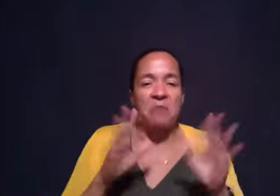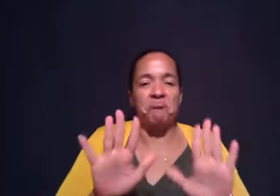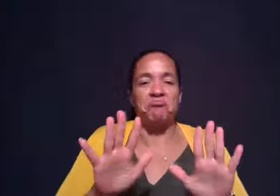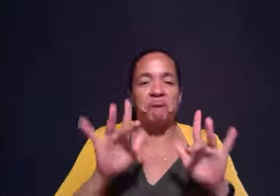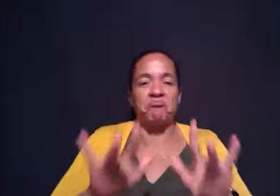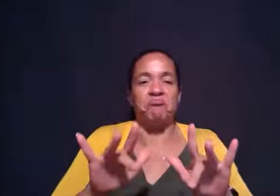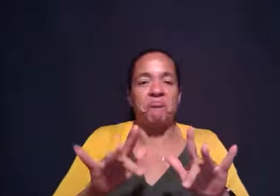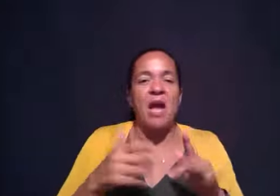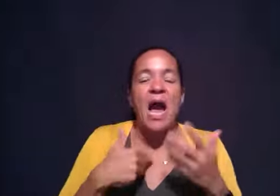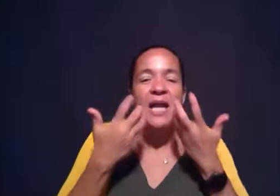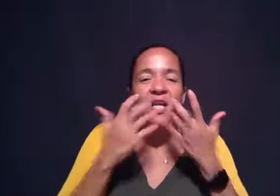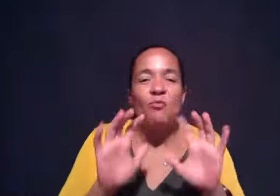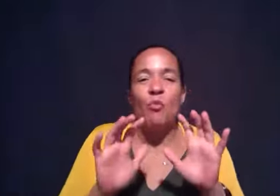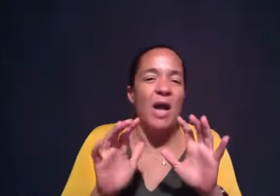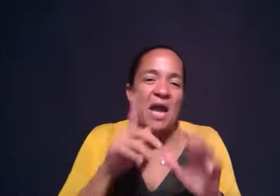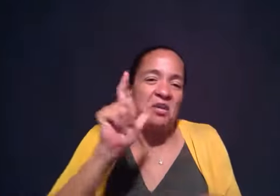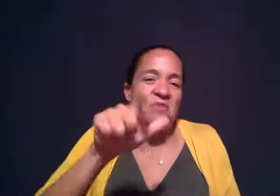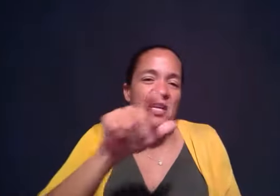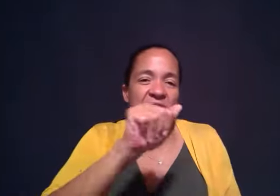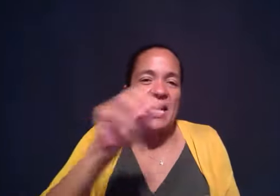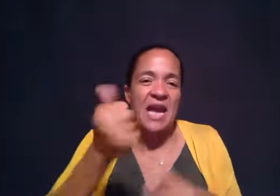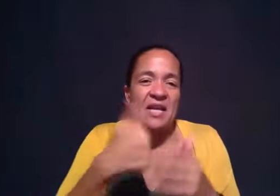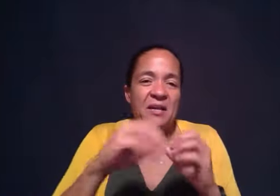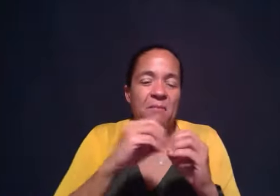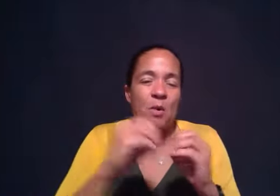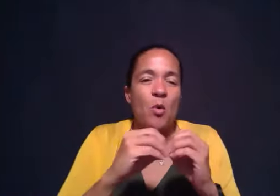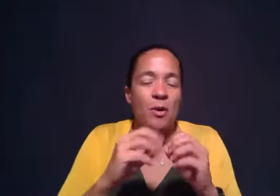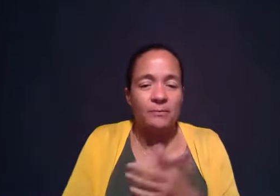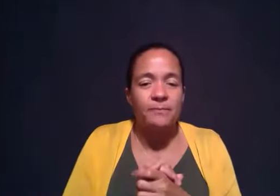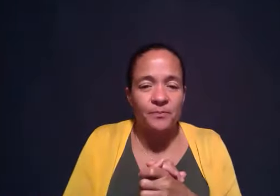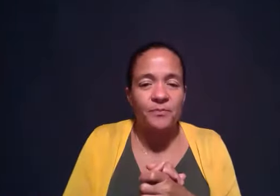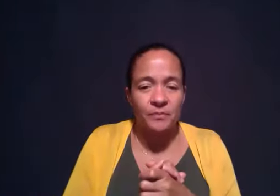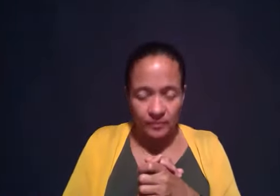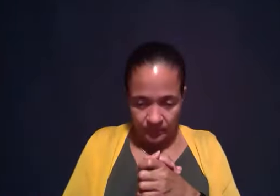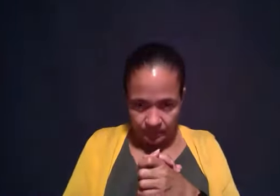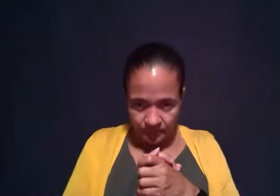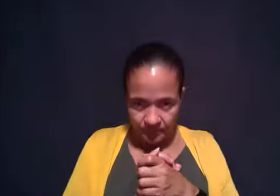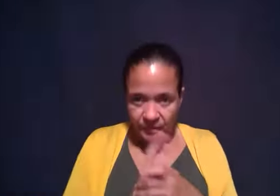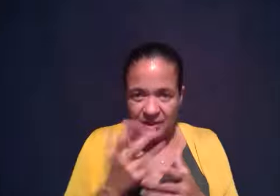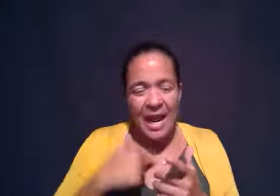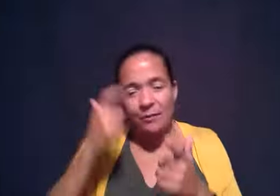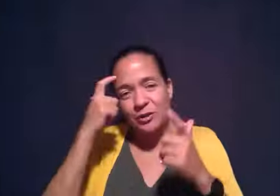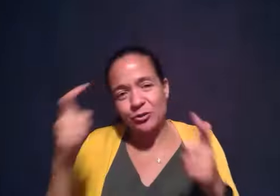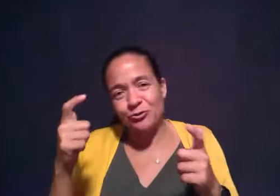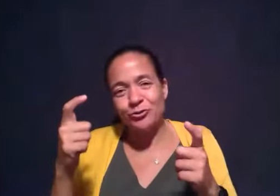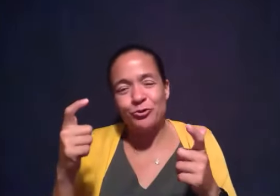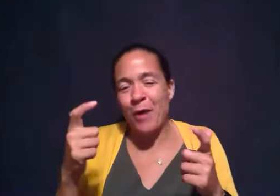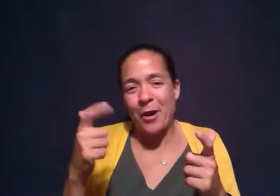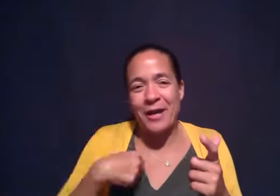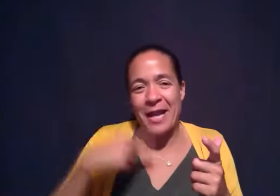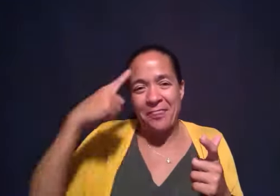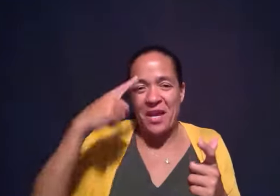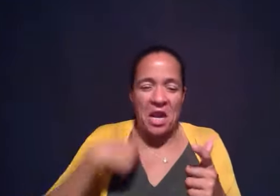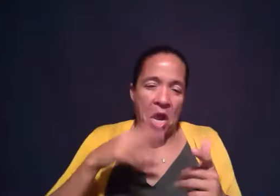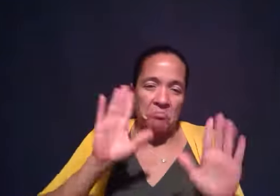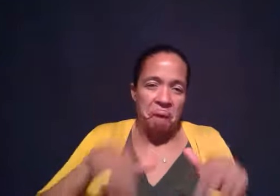arrogant to think I would drink, but I thought I would probably be done with AA if this didn't work out. But God works right